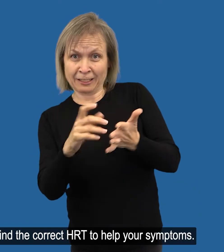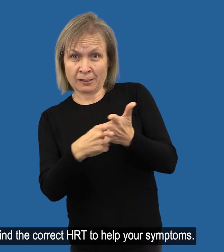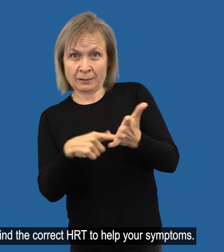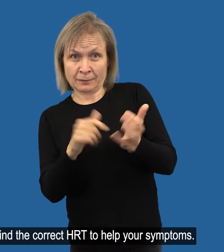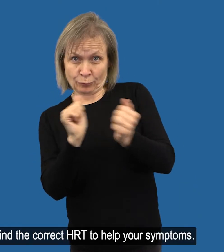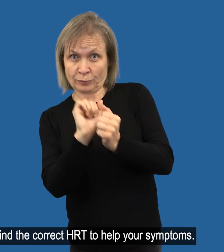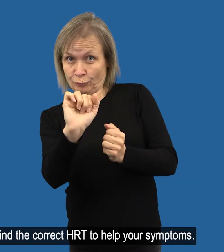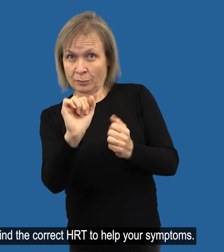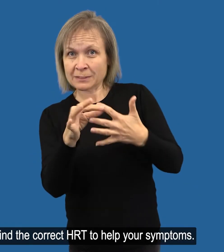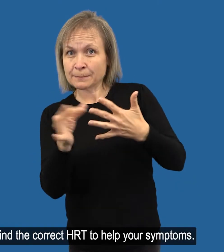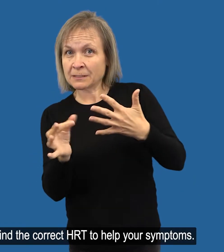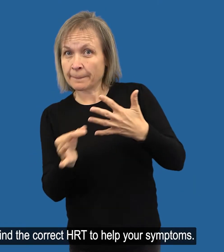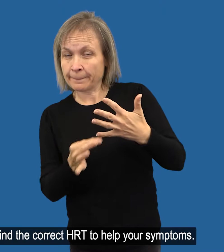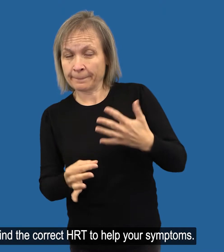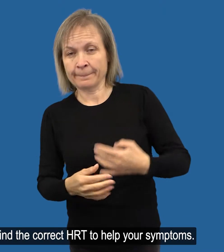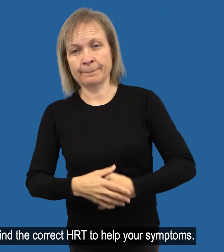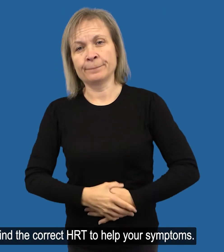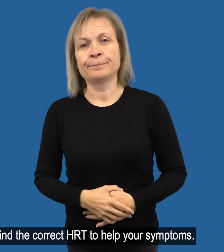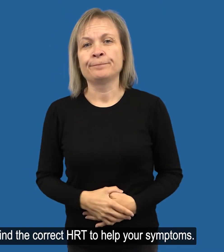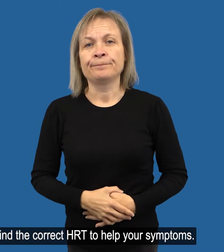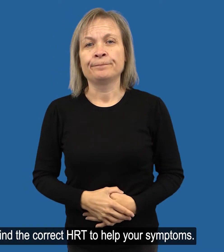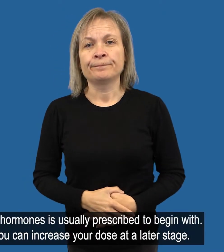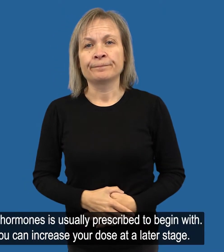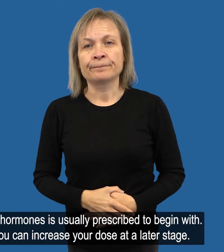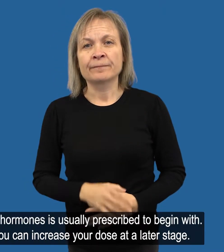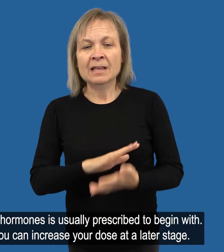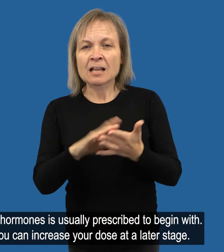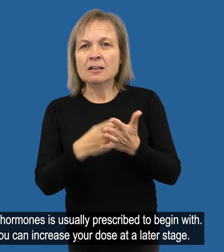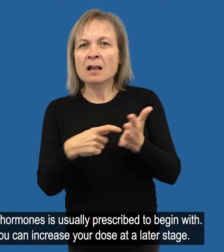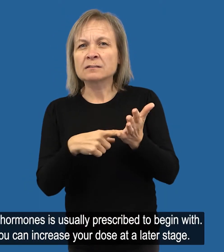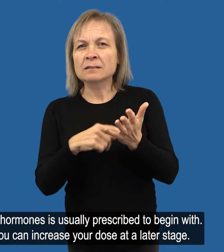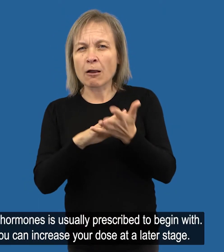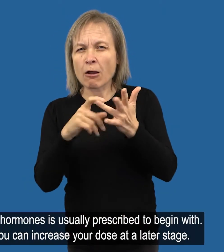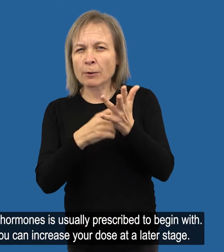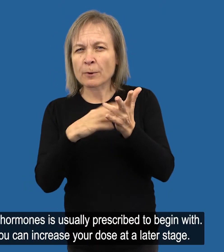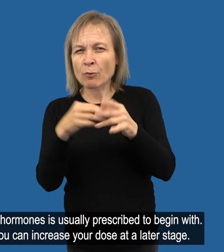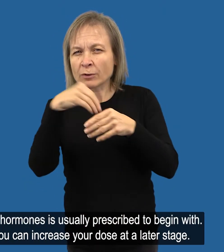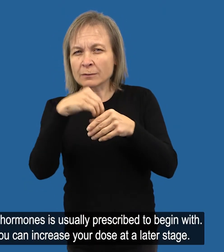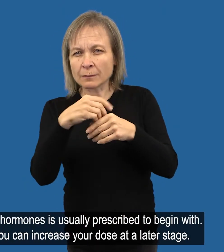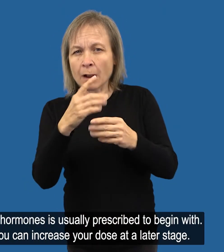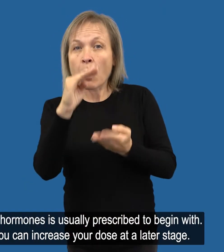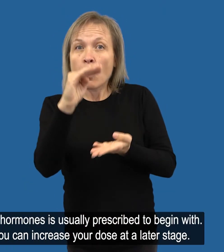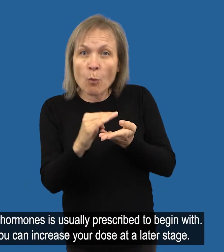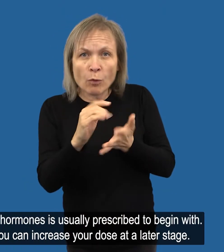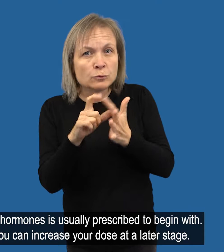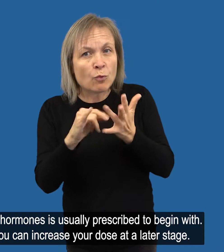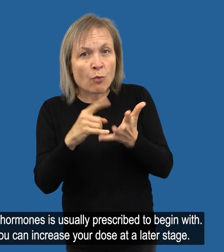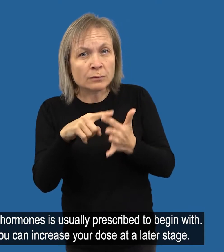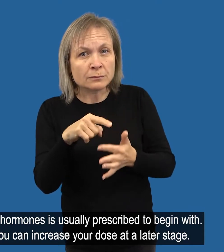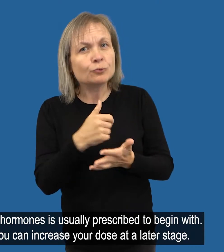It is important to find the correct HRT to help your symptoms. A low dose of HRT hormones is